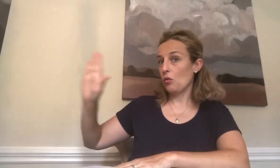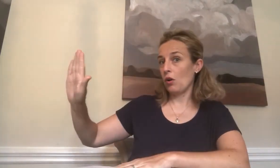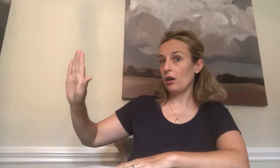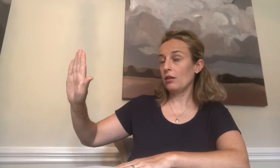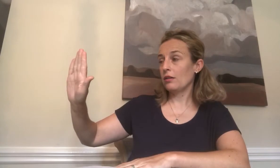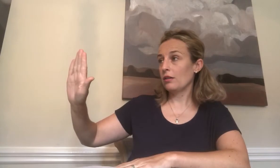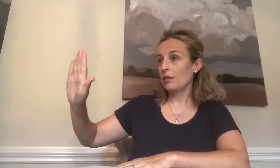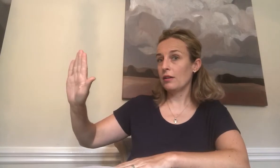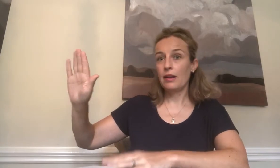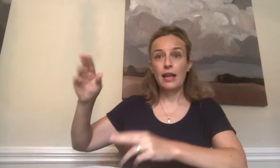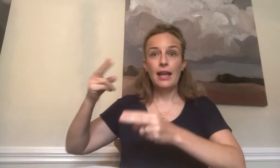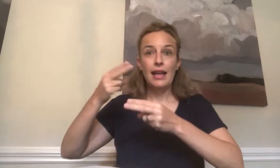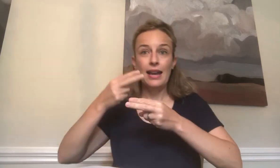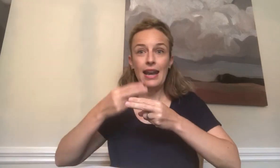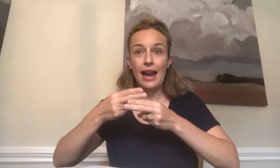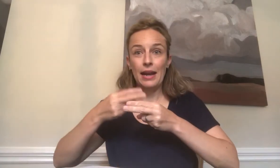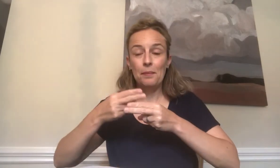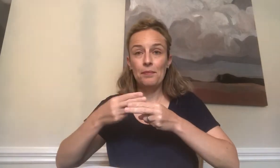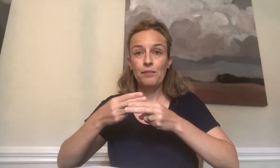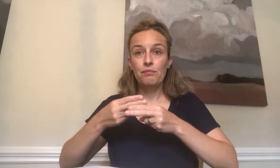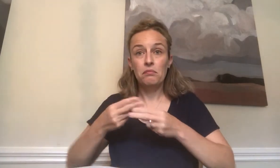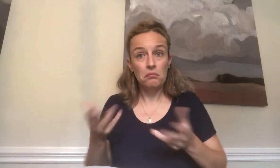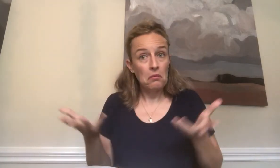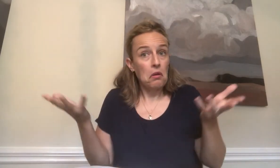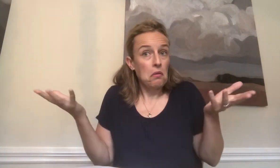your name.